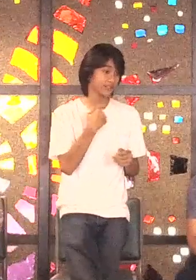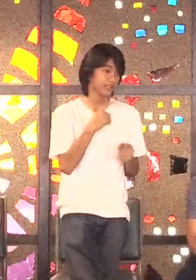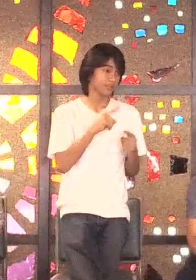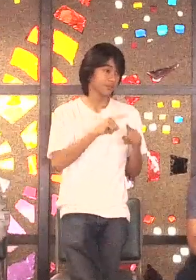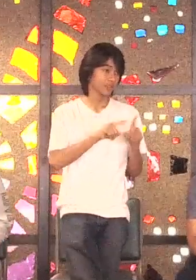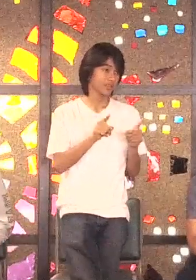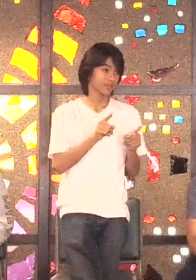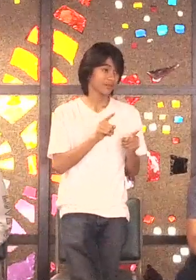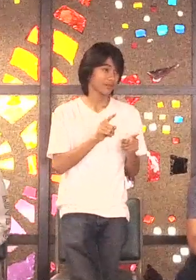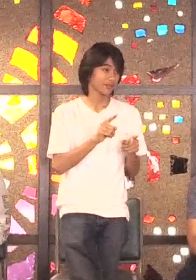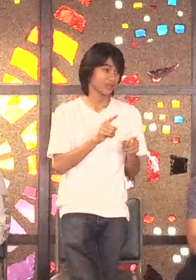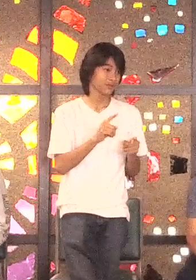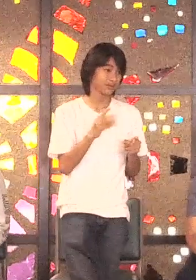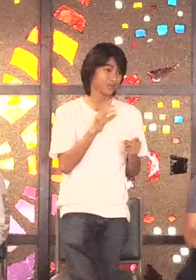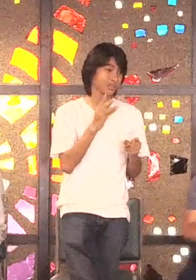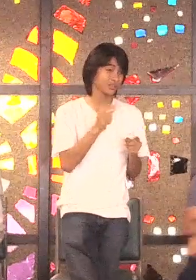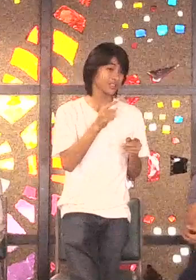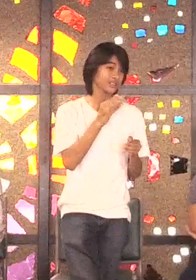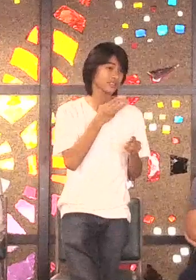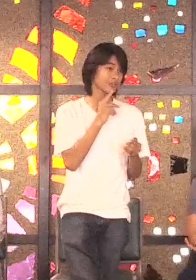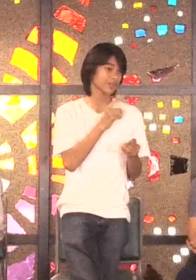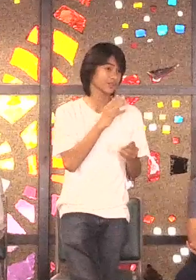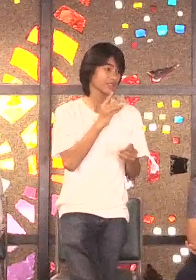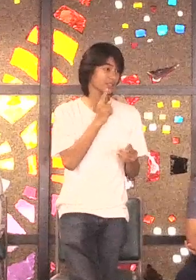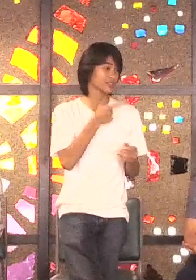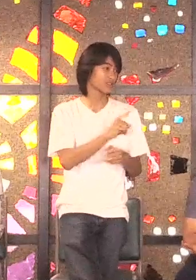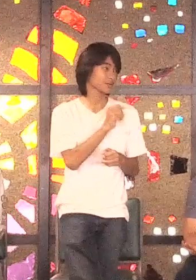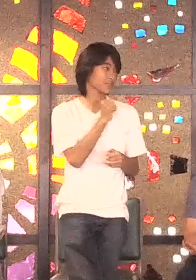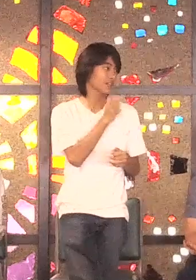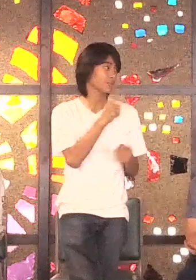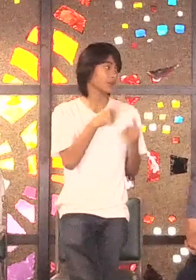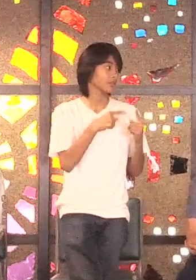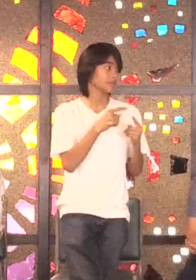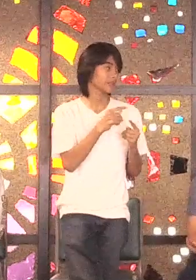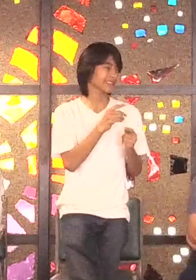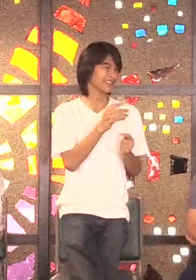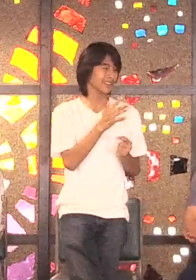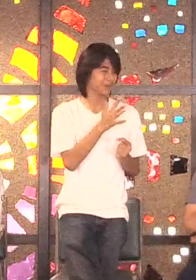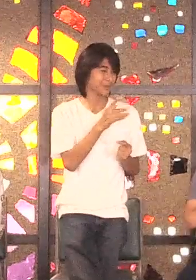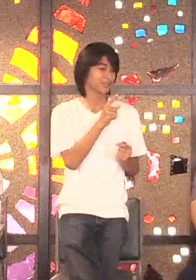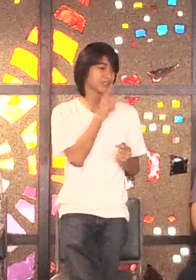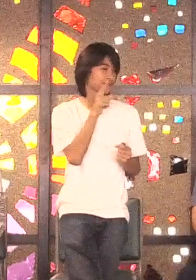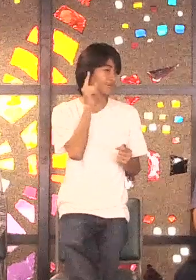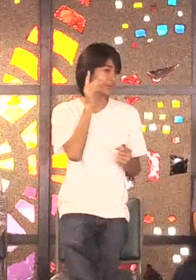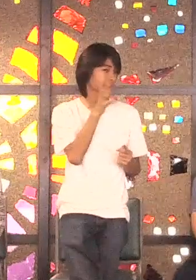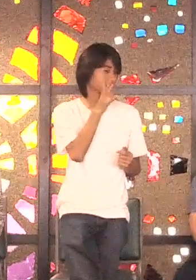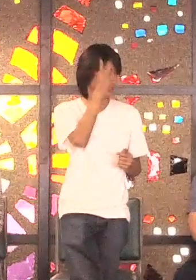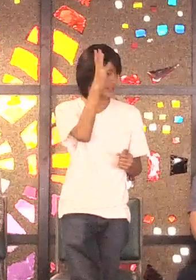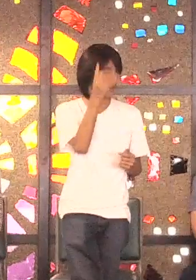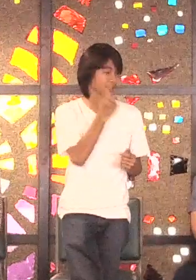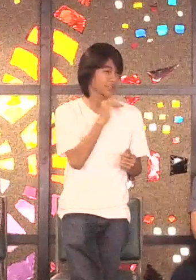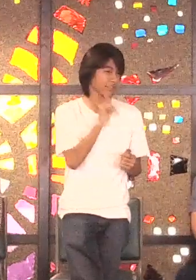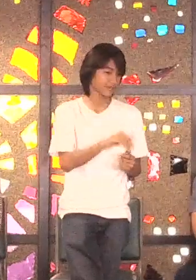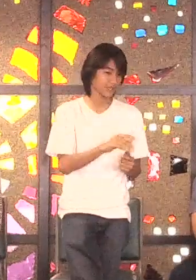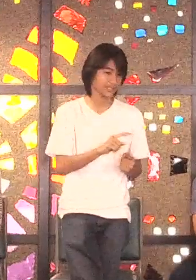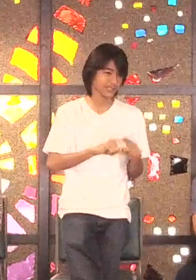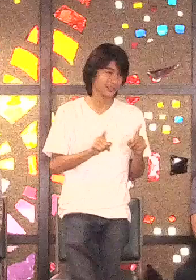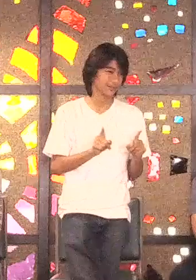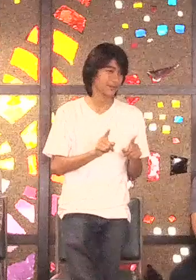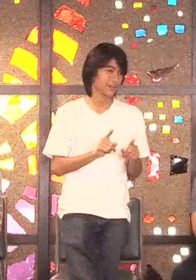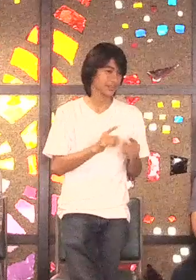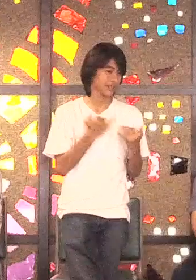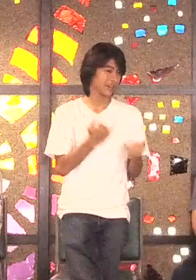me, but they did talk about insults, but not about, but a little bit about deaf parents and stuff like that.